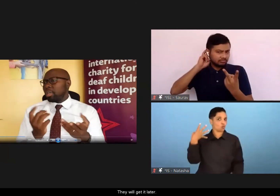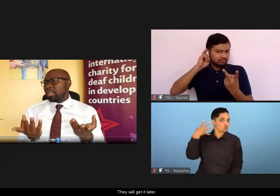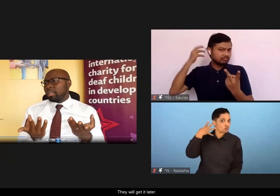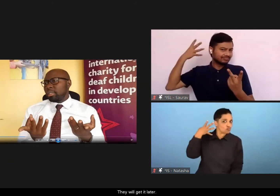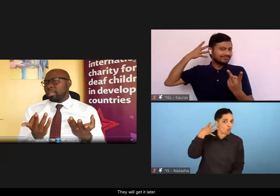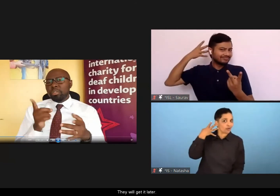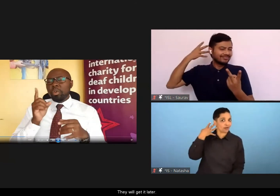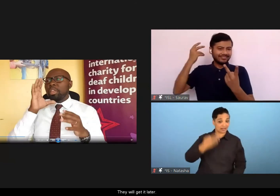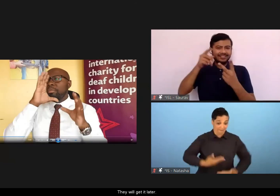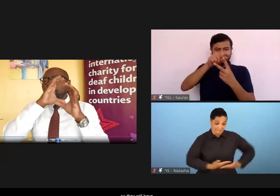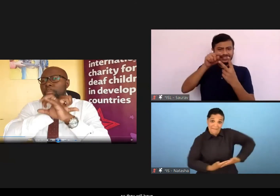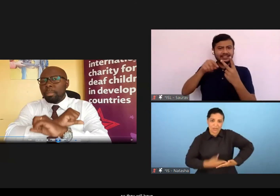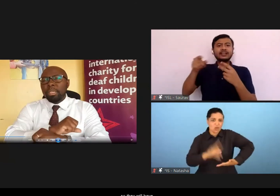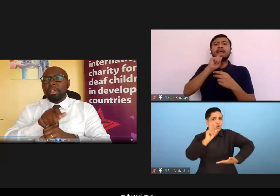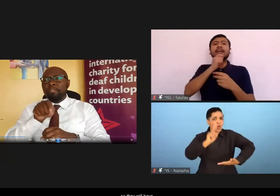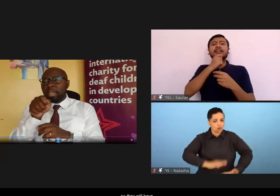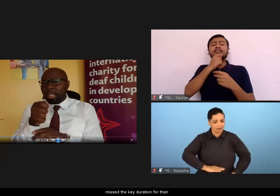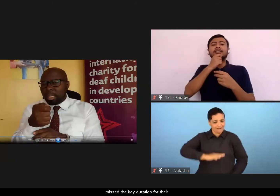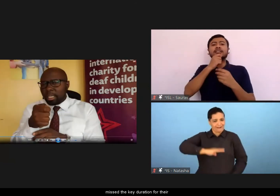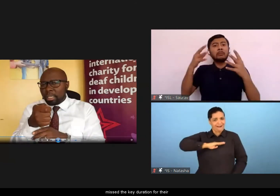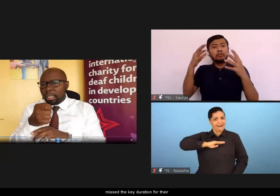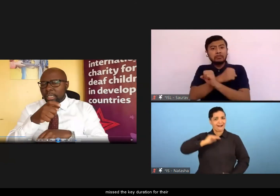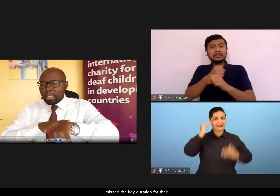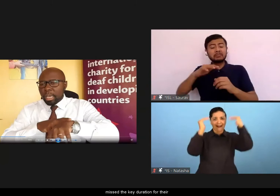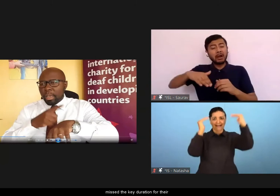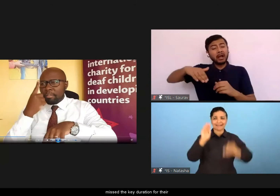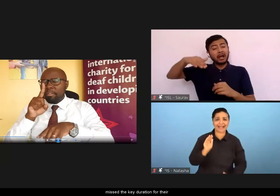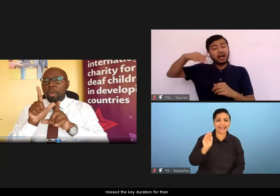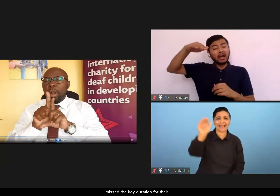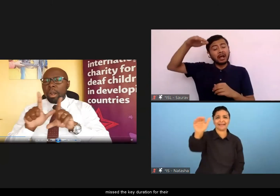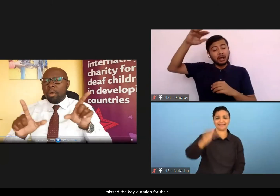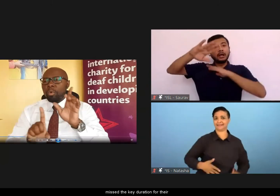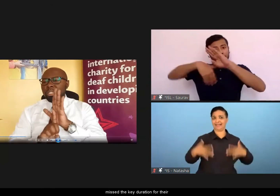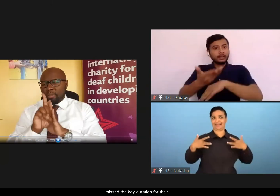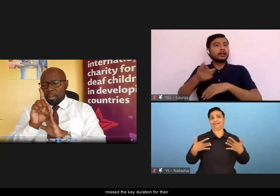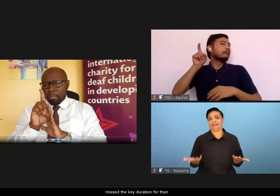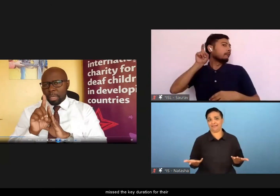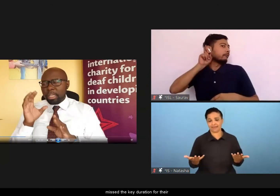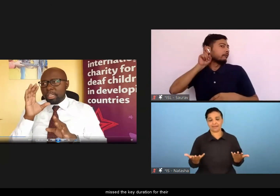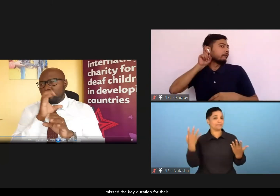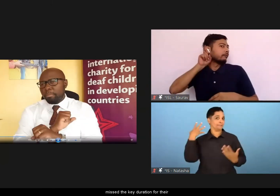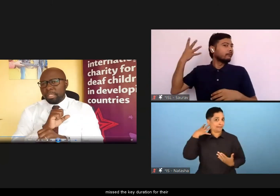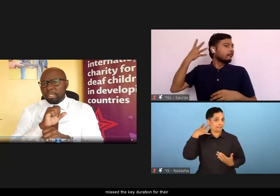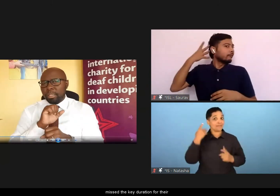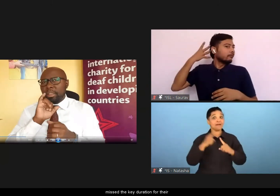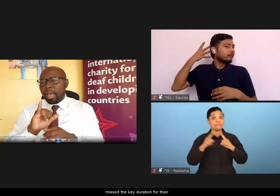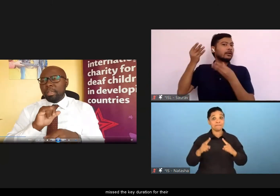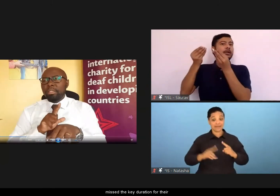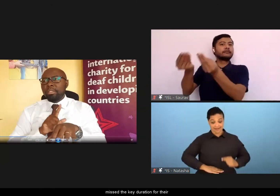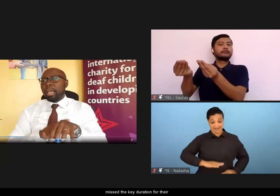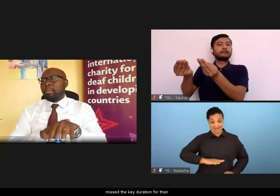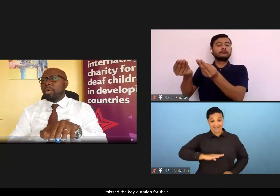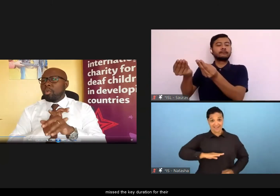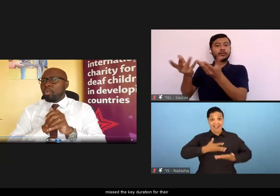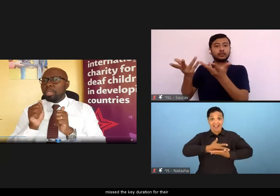maybe later their old age. So they will have missed the key duration for their